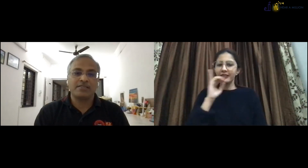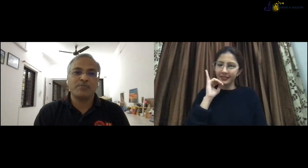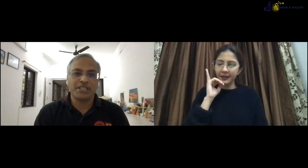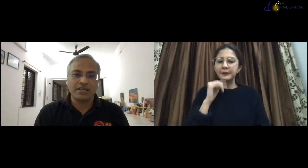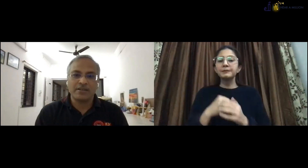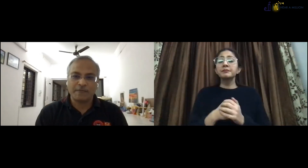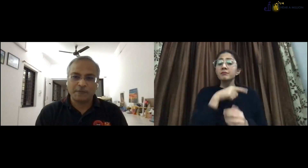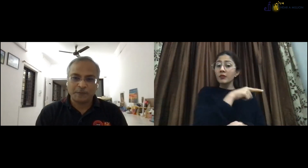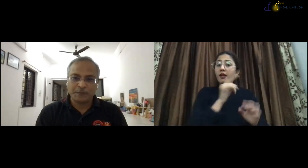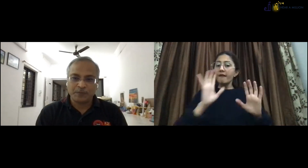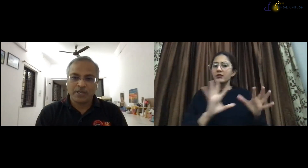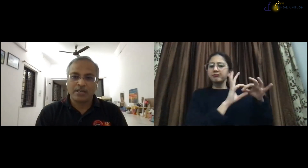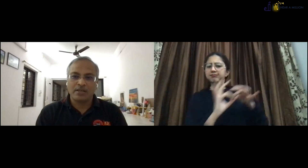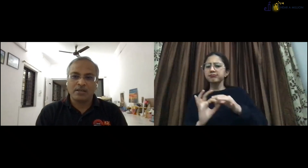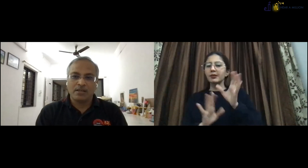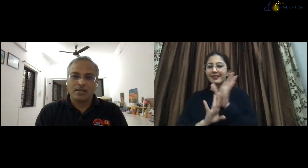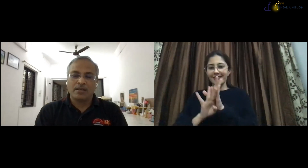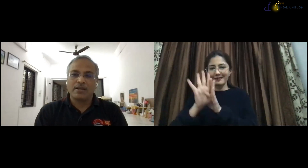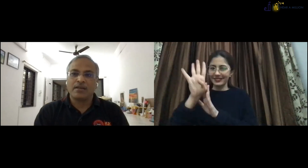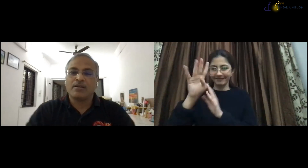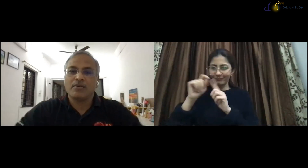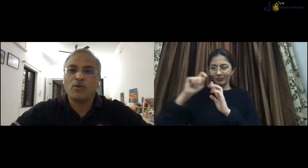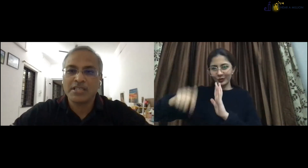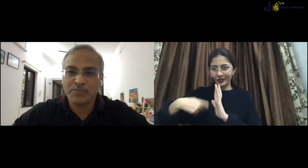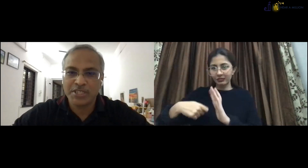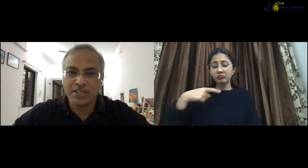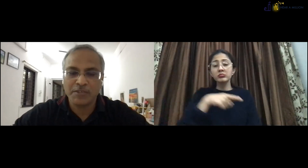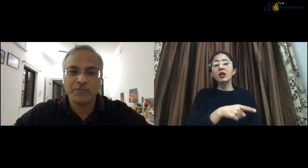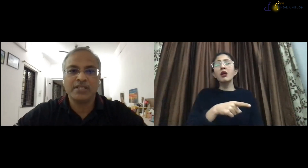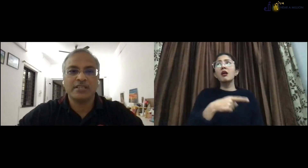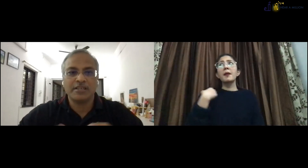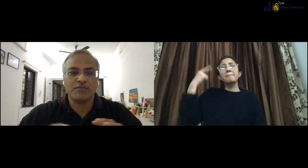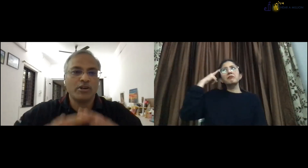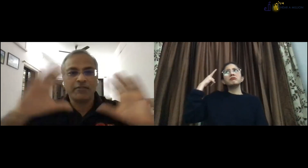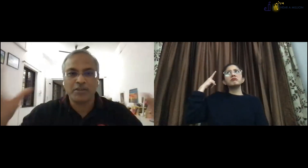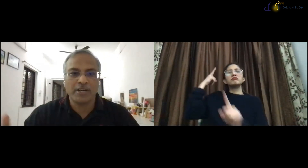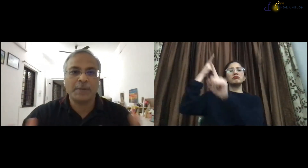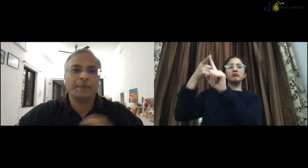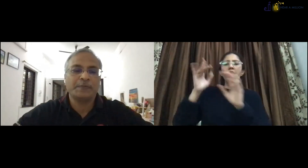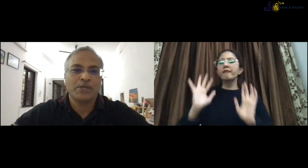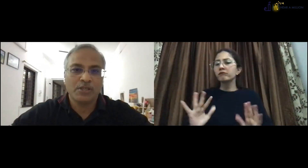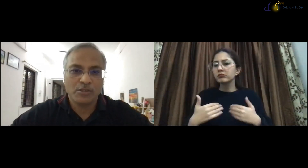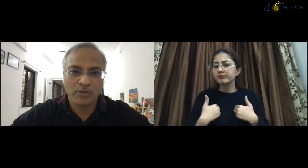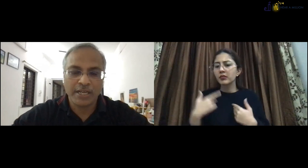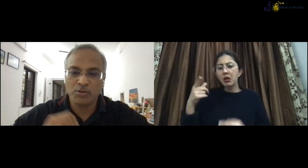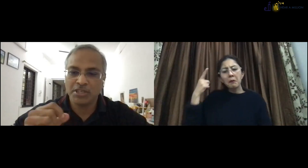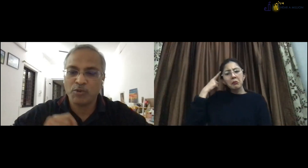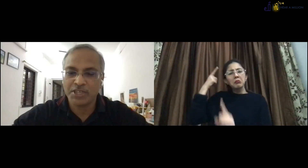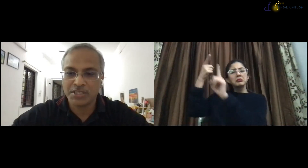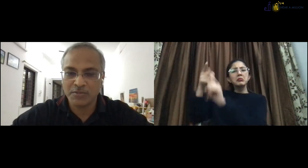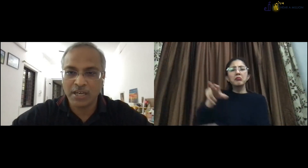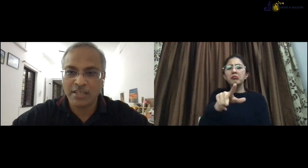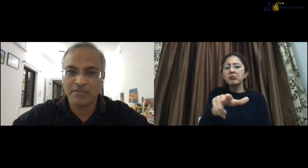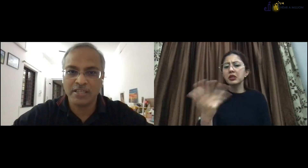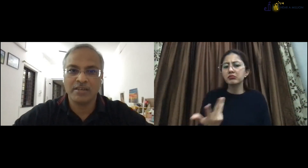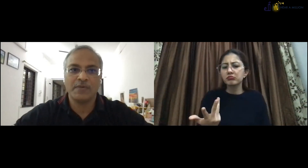project, and it is a mission, right? And what is the mission? Which means it is for everyone. So I know